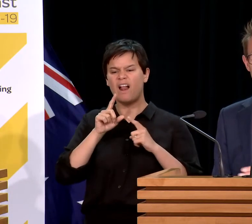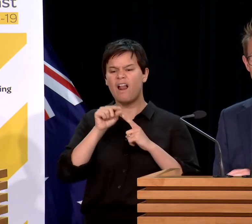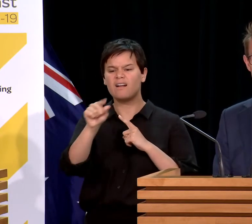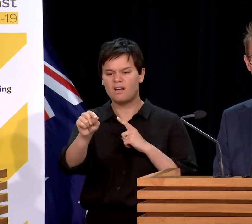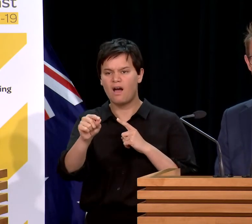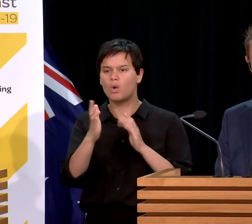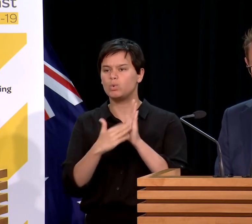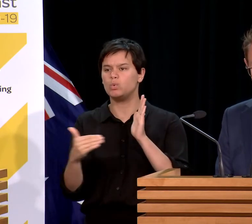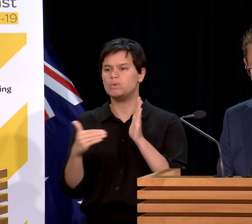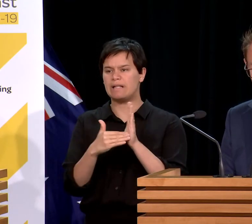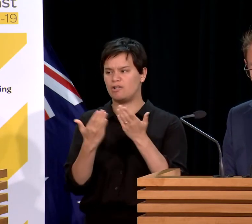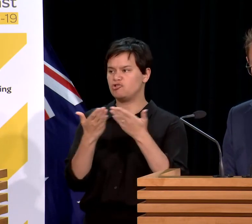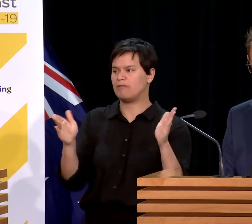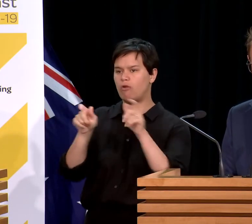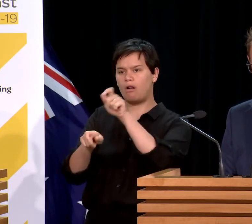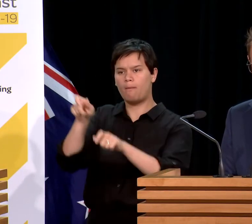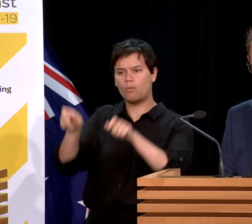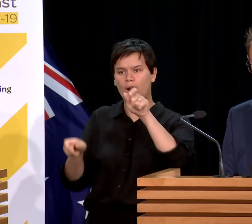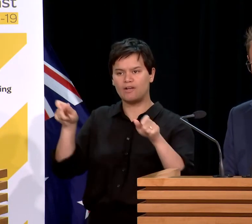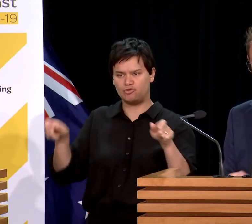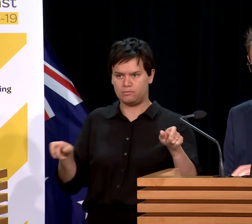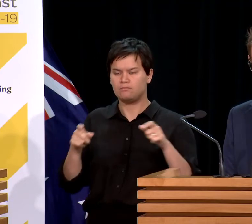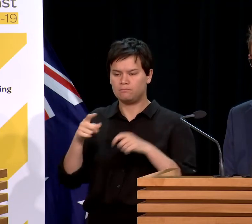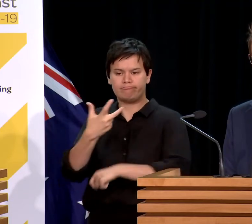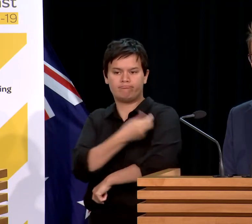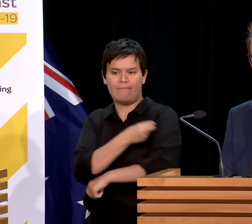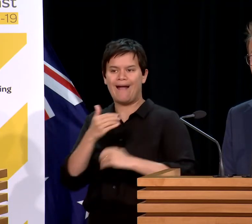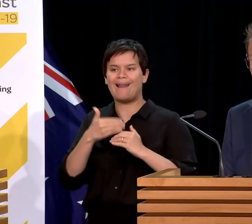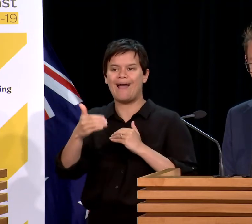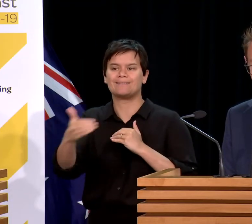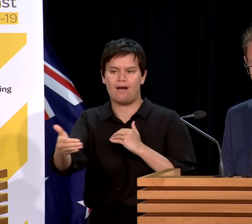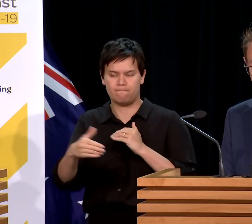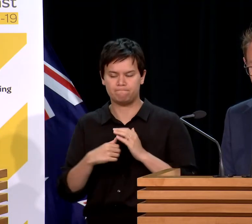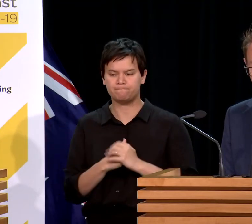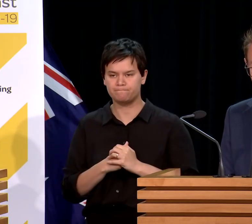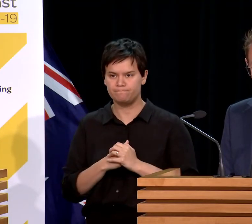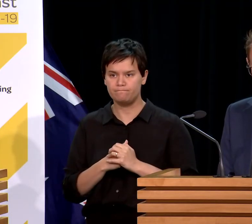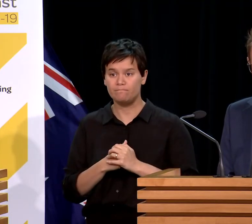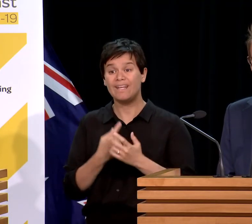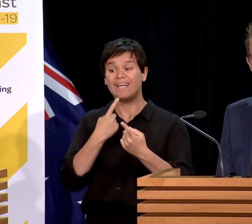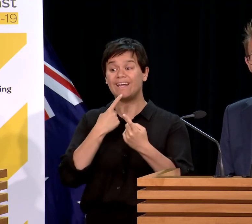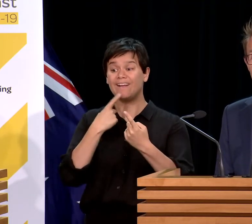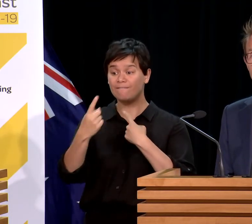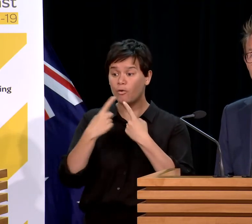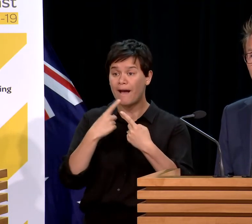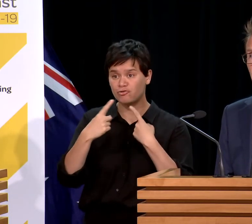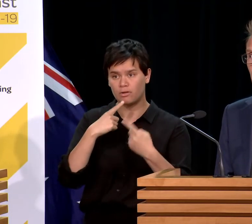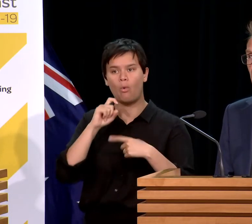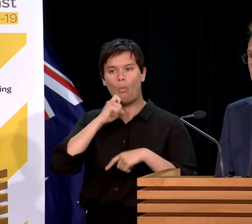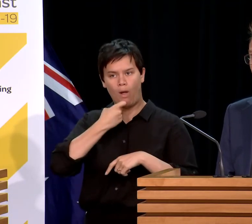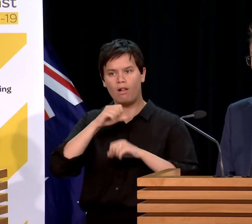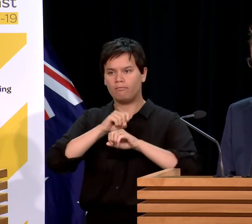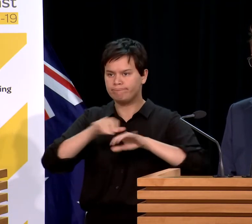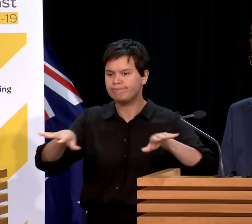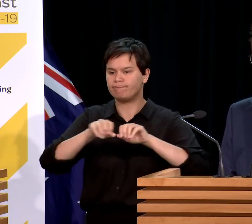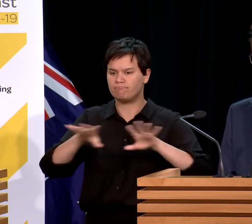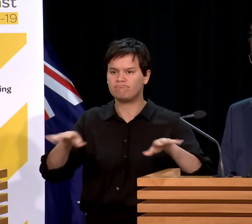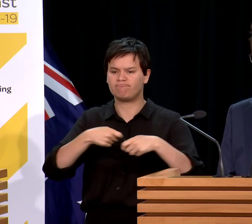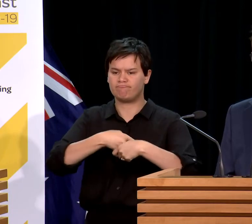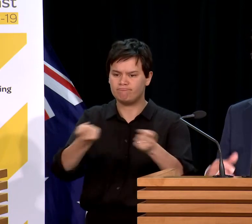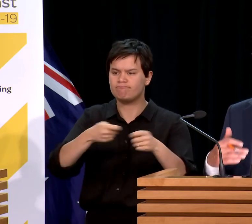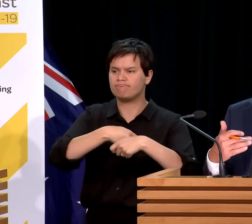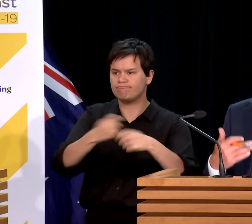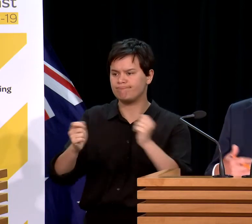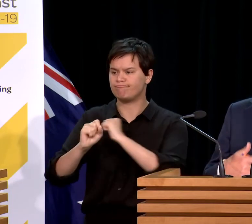the information and assurance they and their whānau need in preparation for getting a vaccine. We have seen from other programs over many